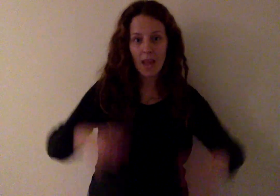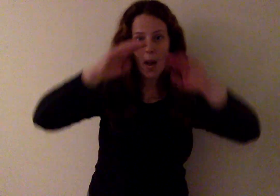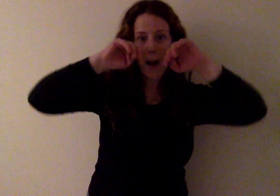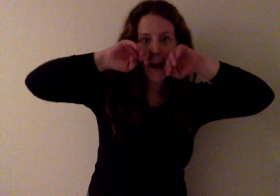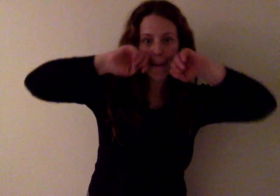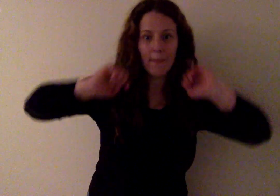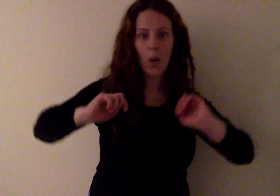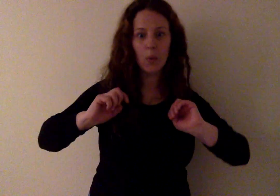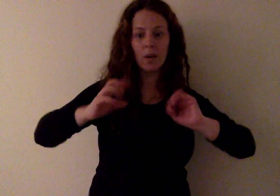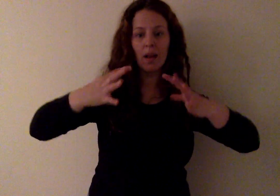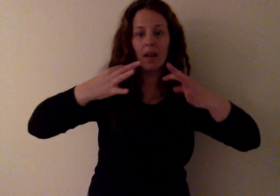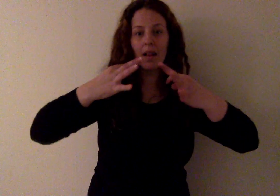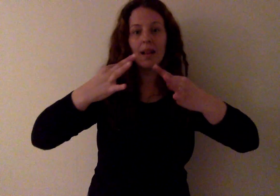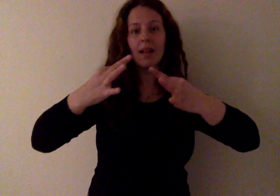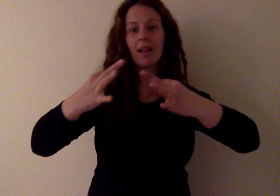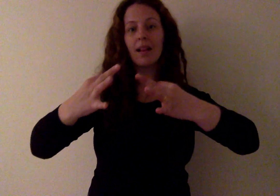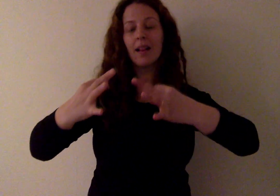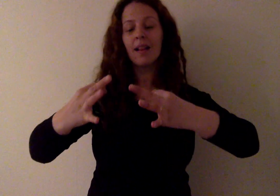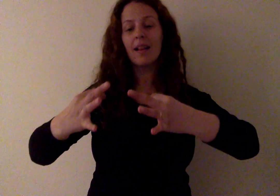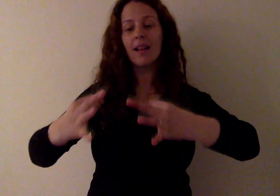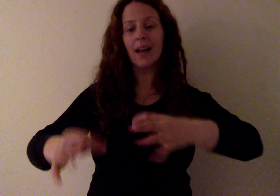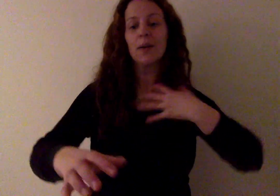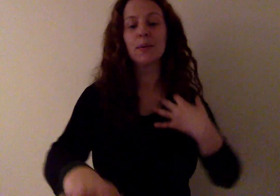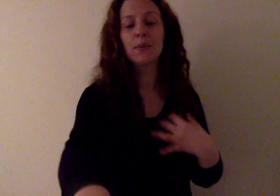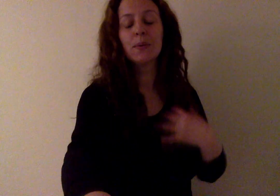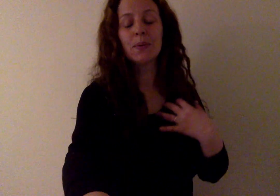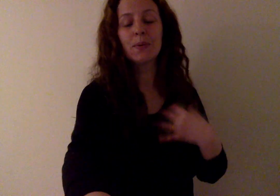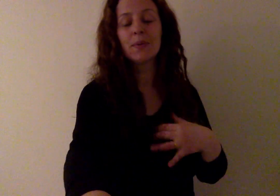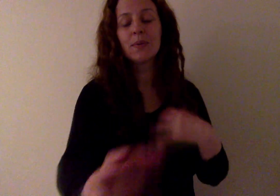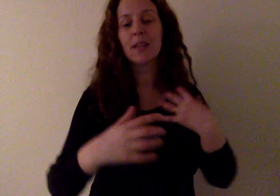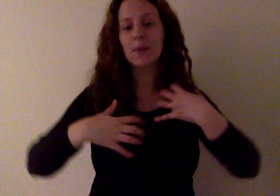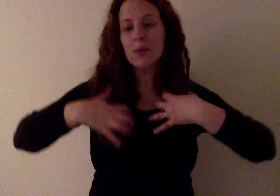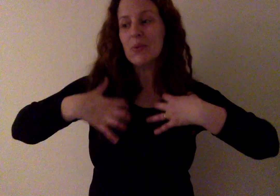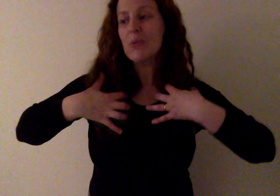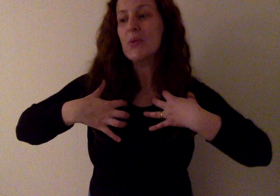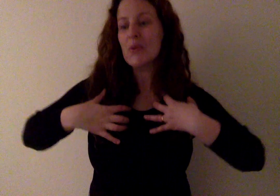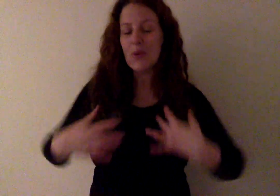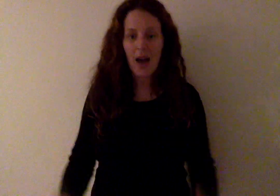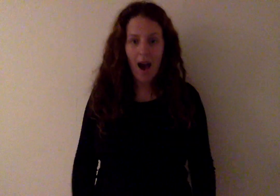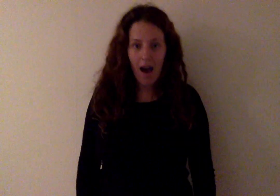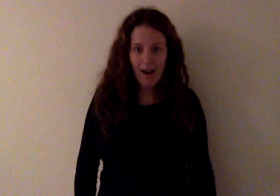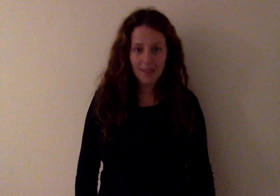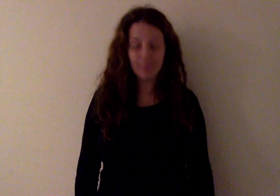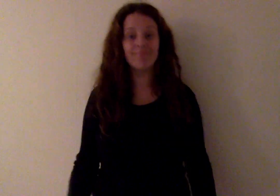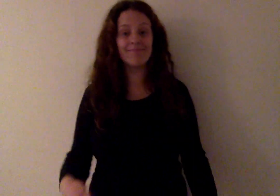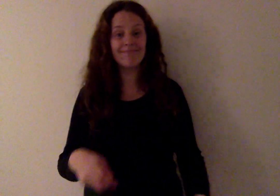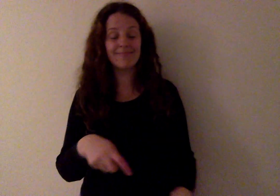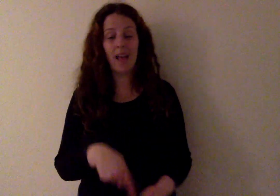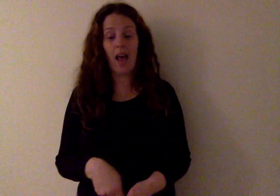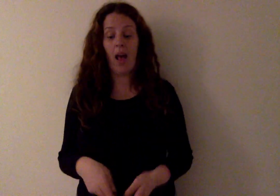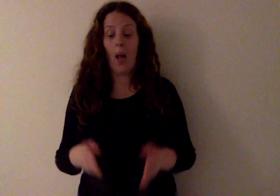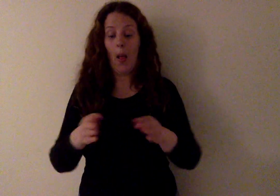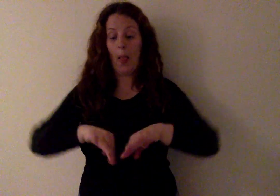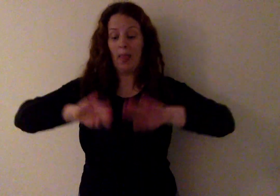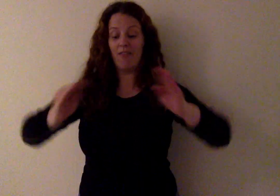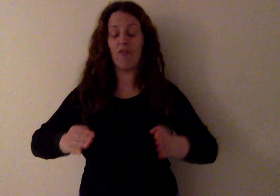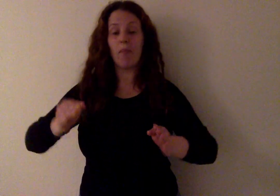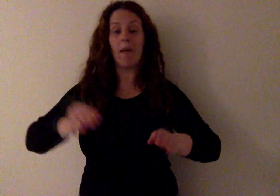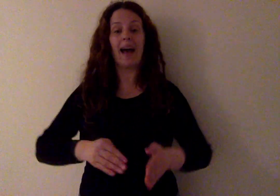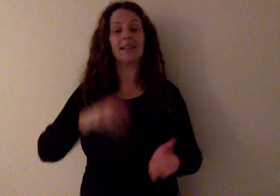entranced, fascinated. By the side of the river he trotted as one trots. When very